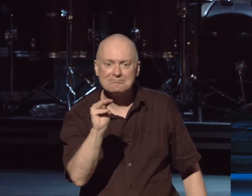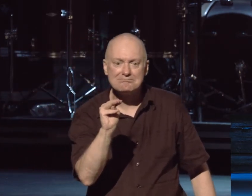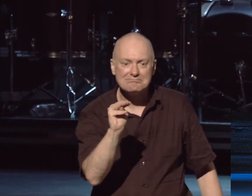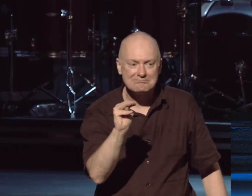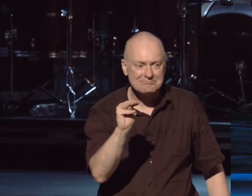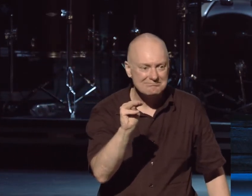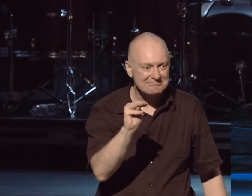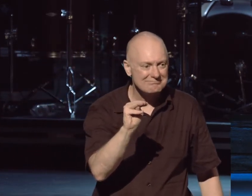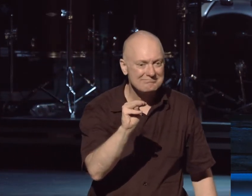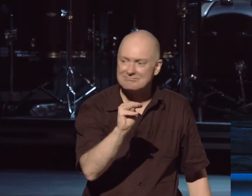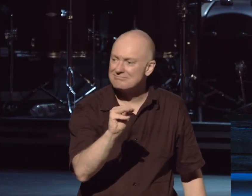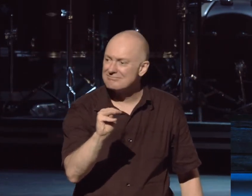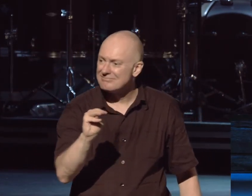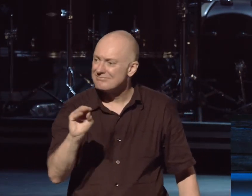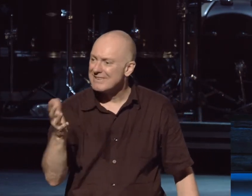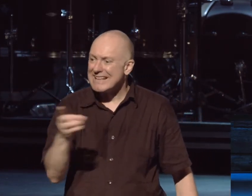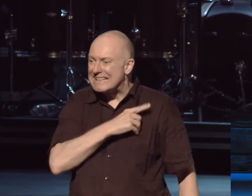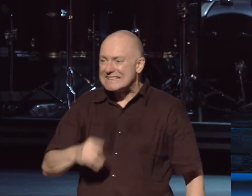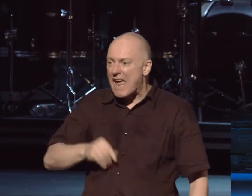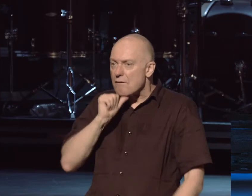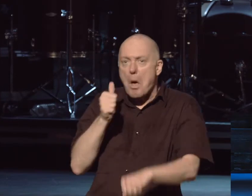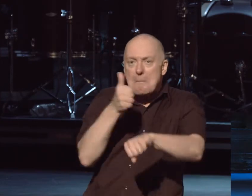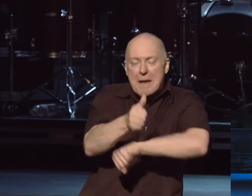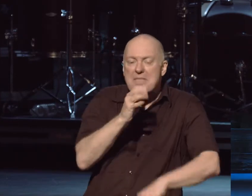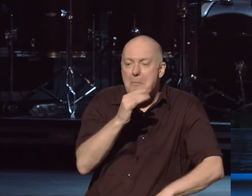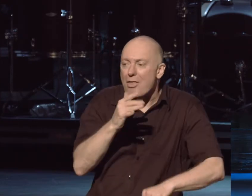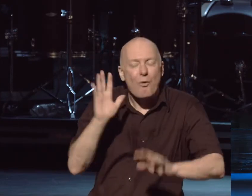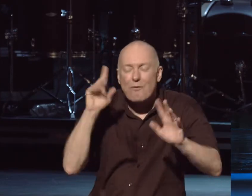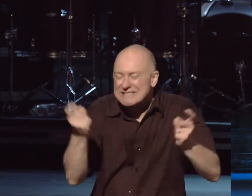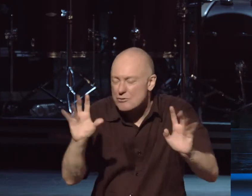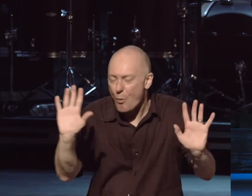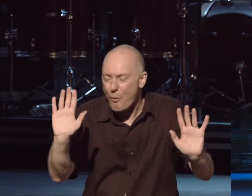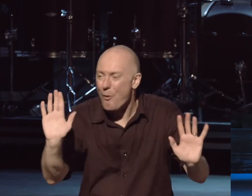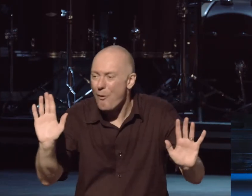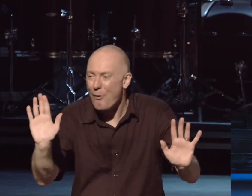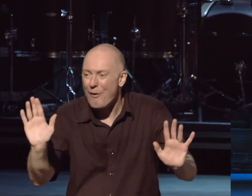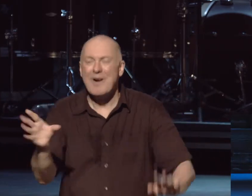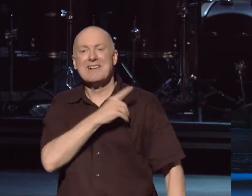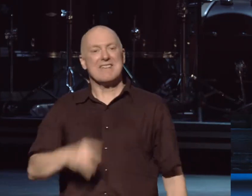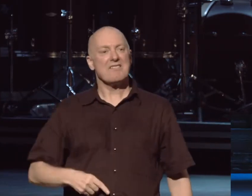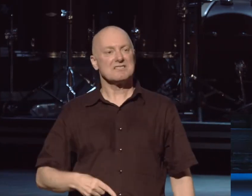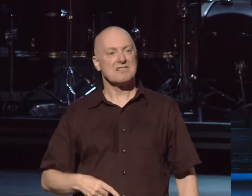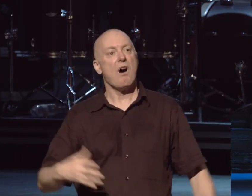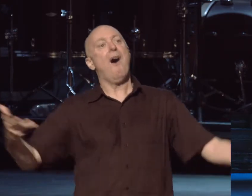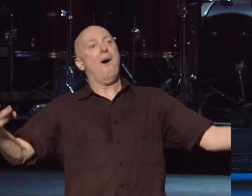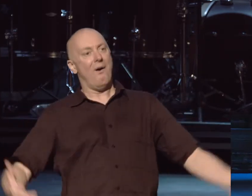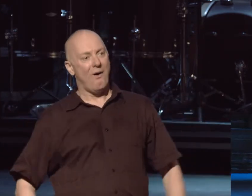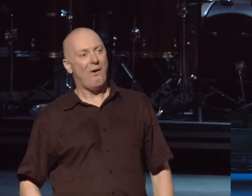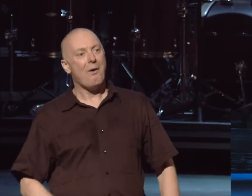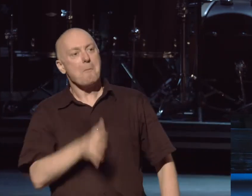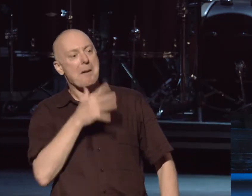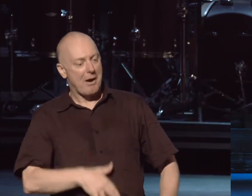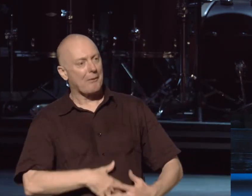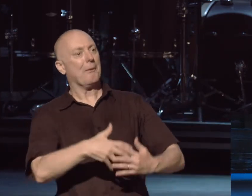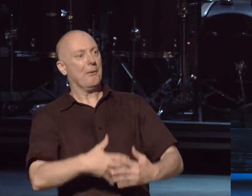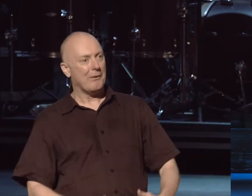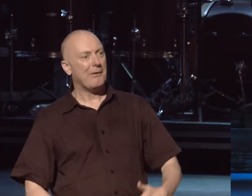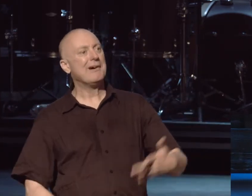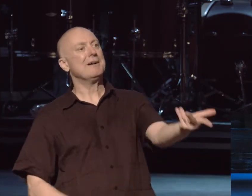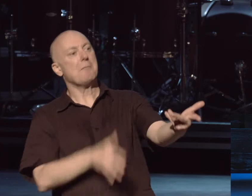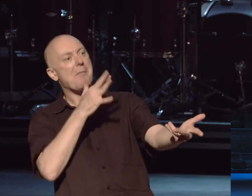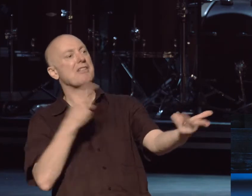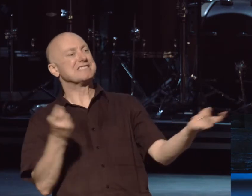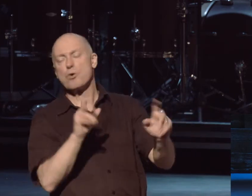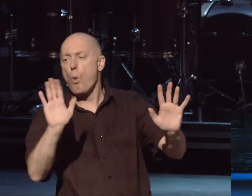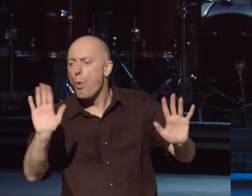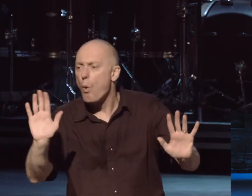That's what David, he's not blaming his mom for his sin. He's not saying that the conception of him was in sin. He's understanding this is